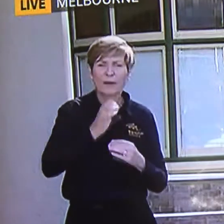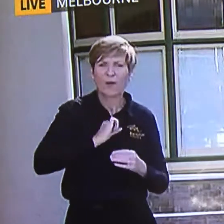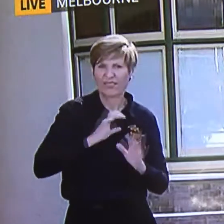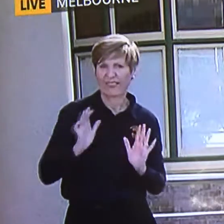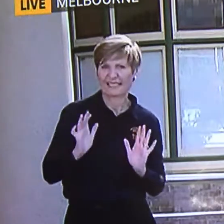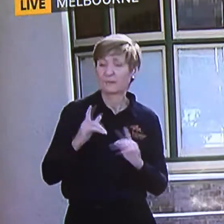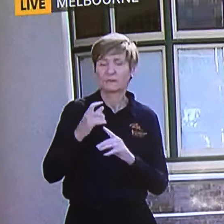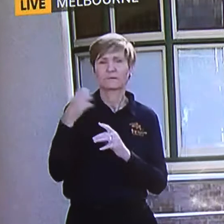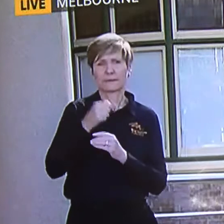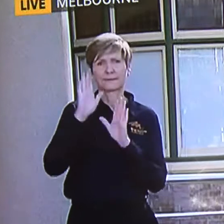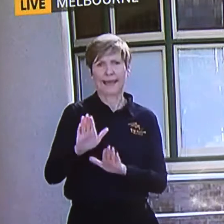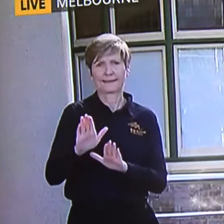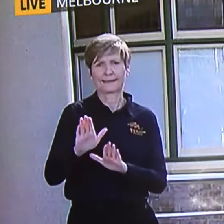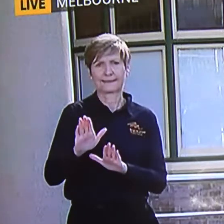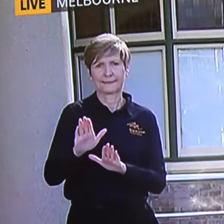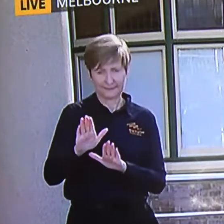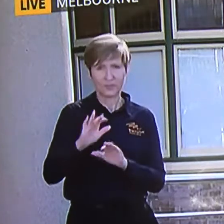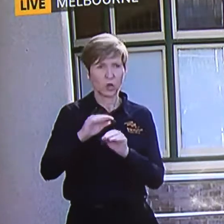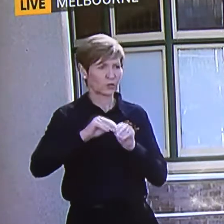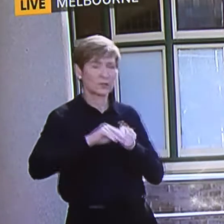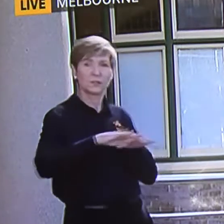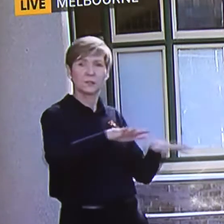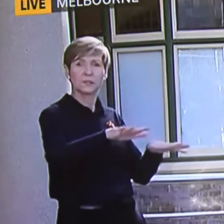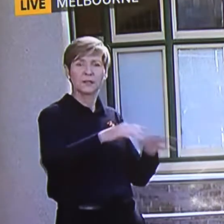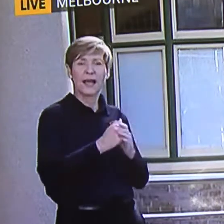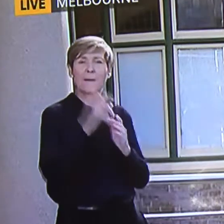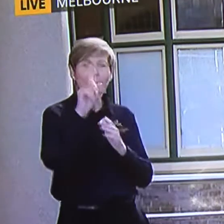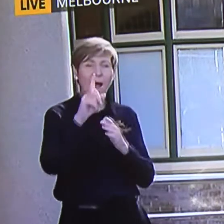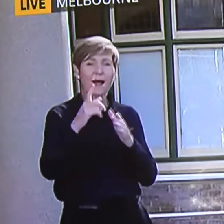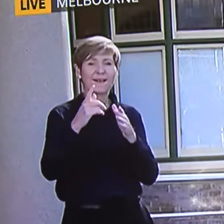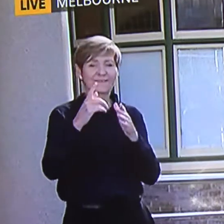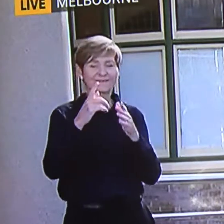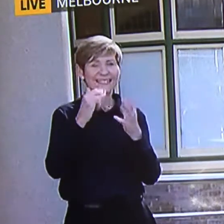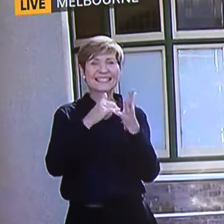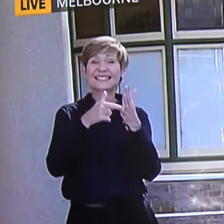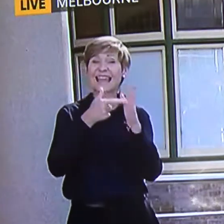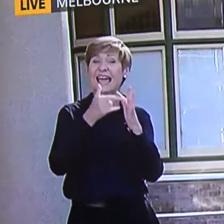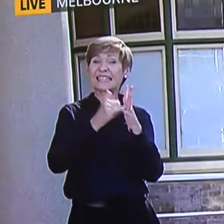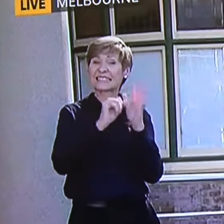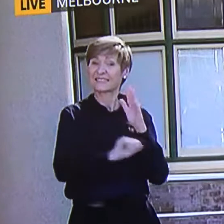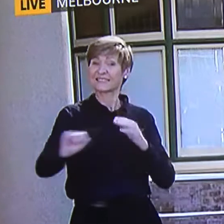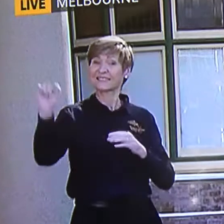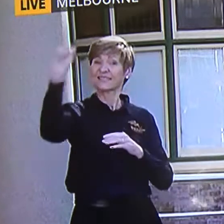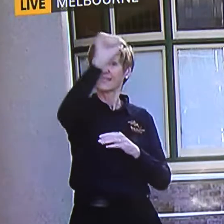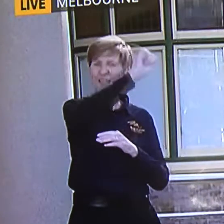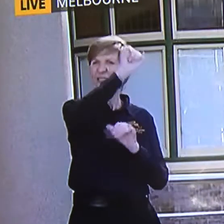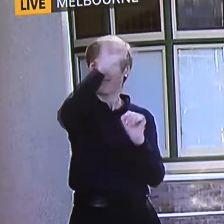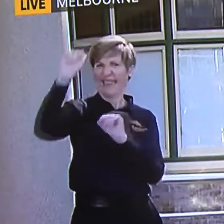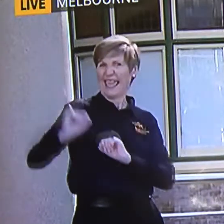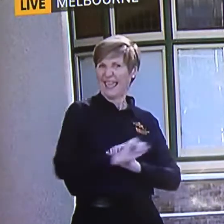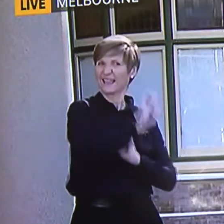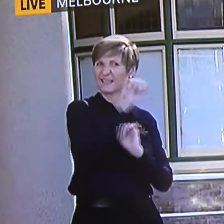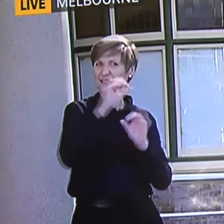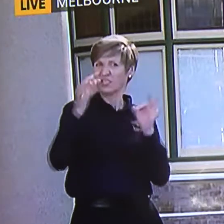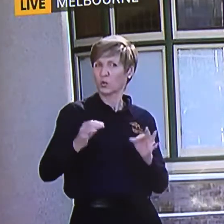structure, but there's the freedom and capacity for individual jurisdictions to be creative and responsive, so long as, above all